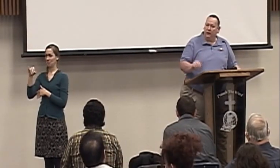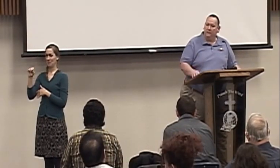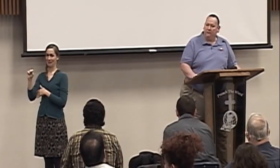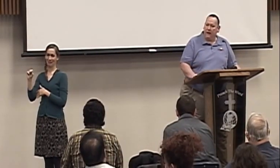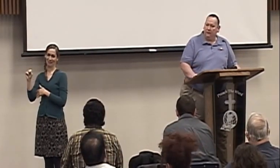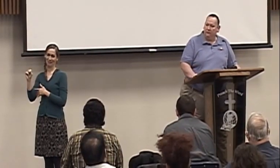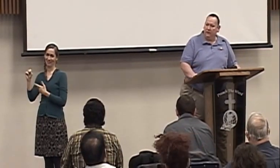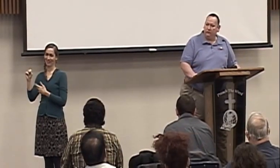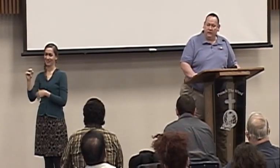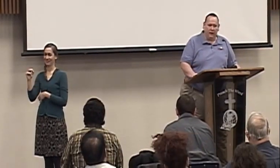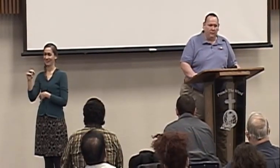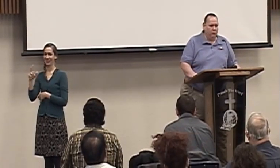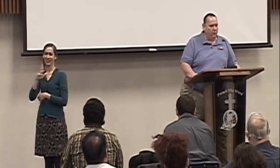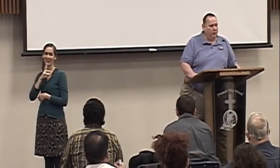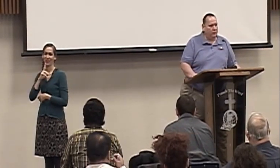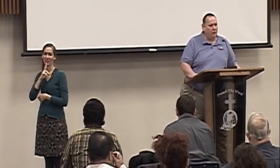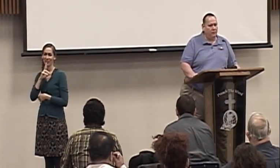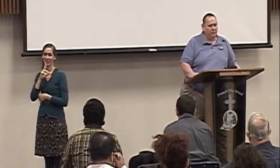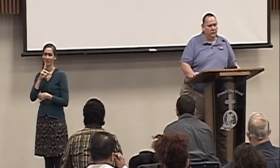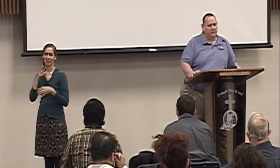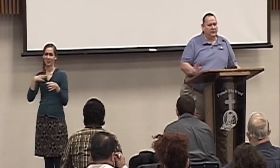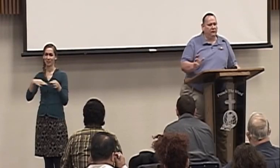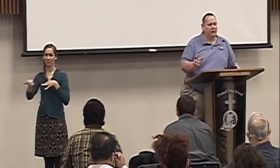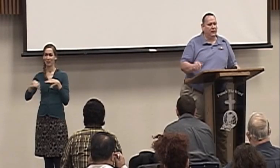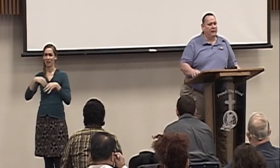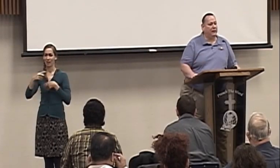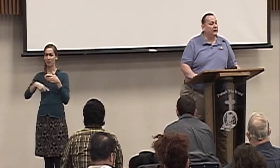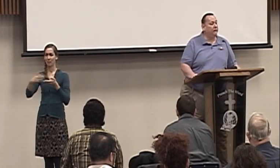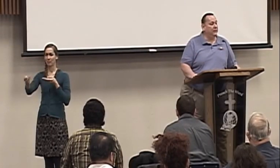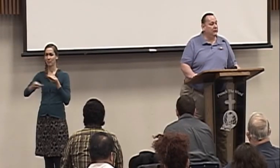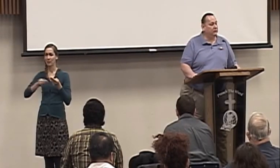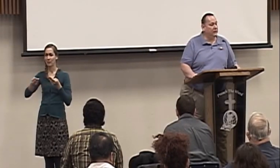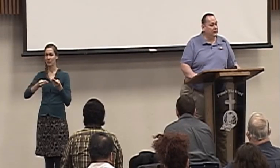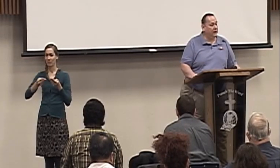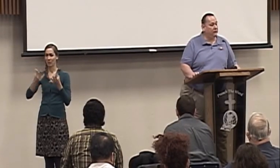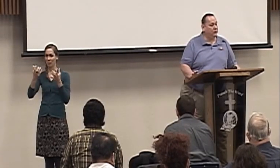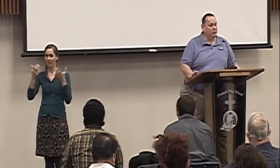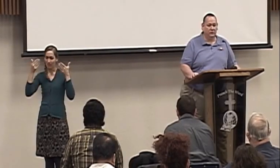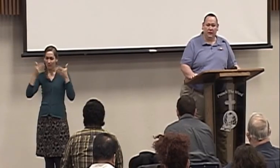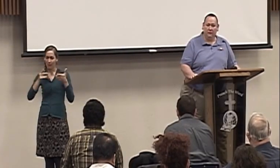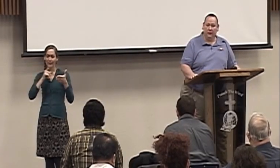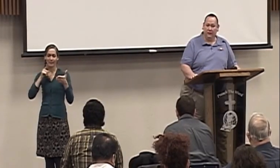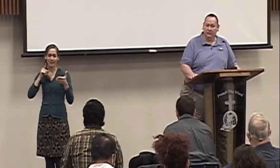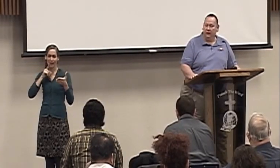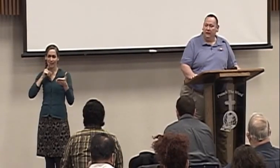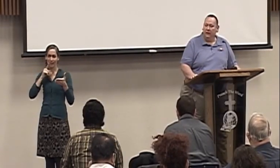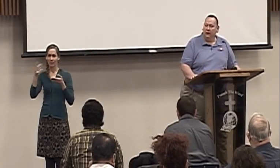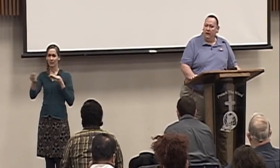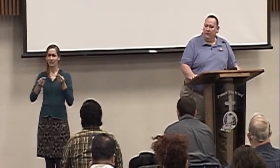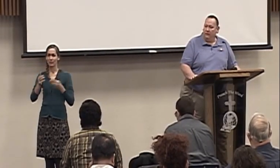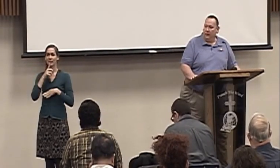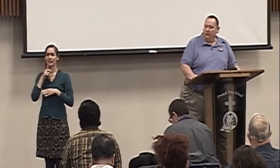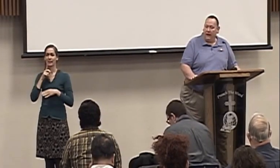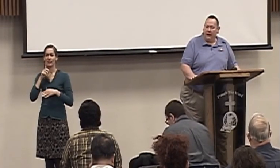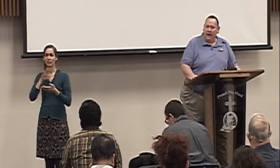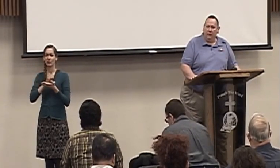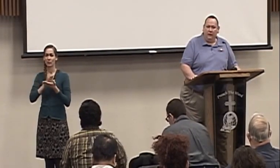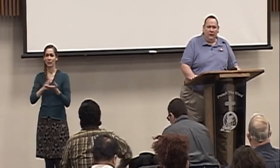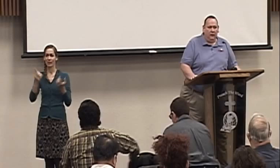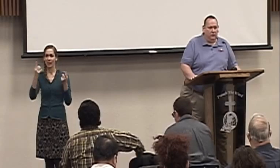about the ministry there, but we're going to talk specifically about the deaf ministry and the deaf school that's taking place there right now. And so what I